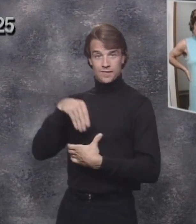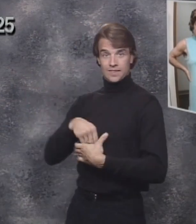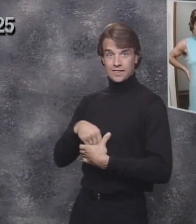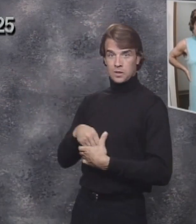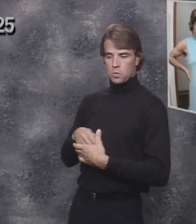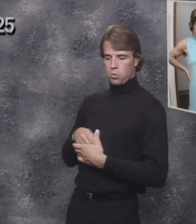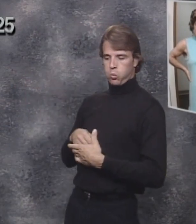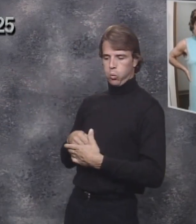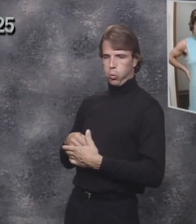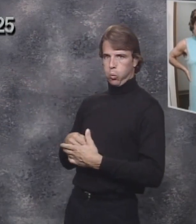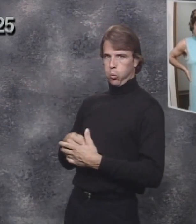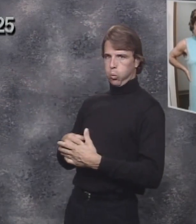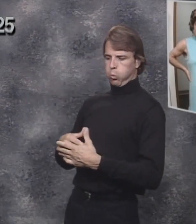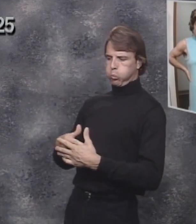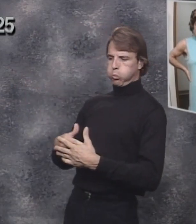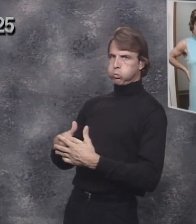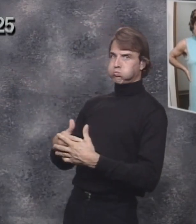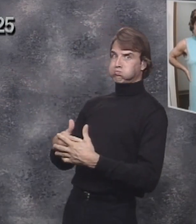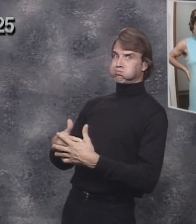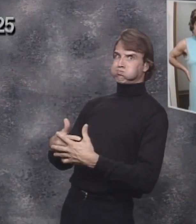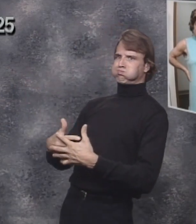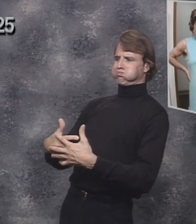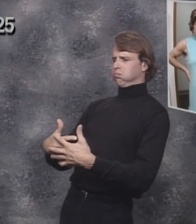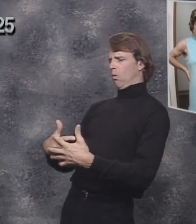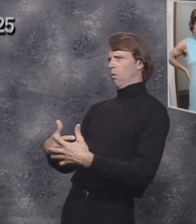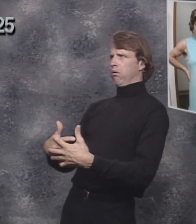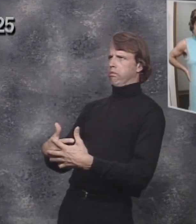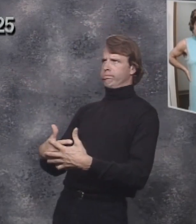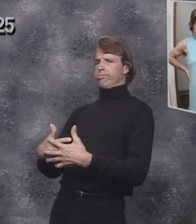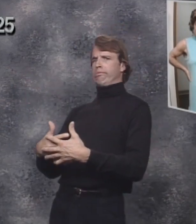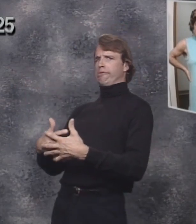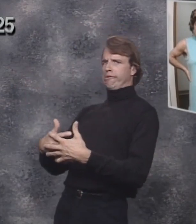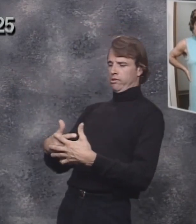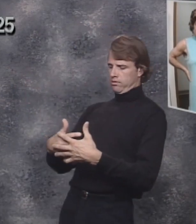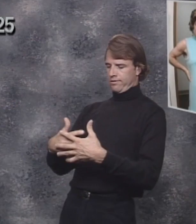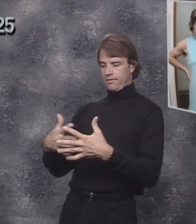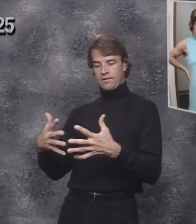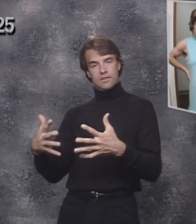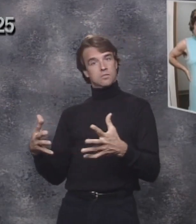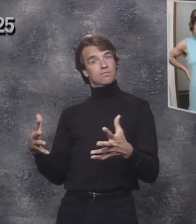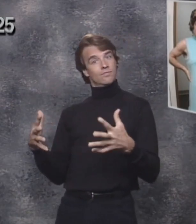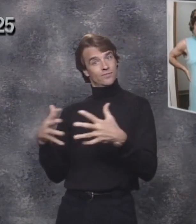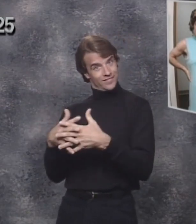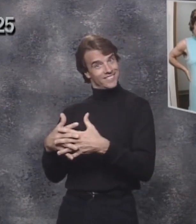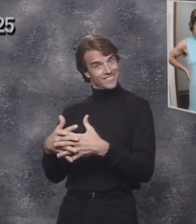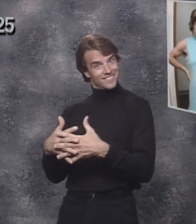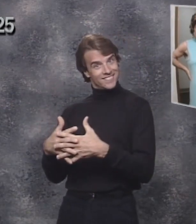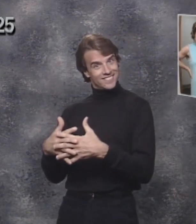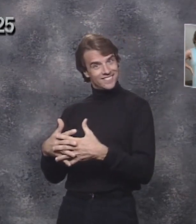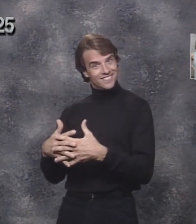Obviously, this is what a pregnant woman looks like with a baby inside. Pregnant.